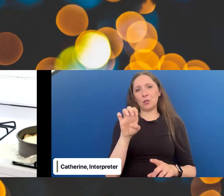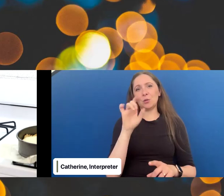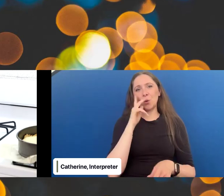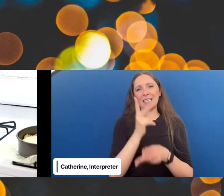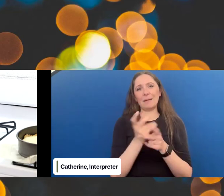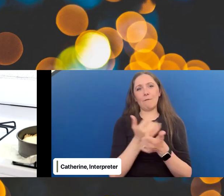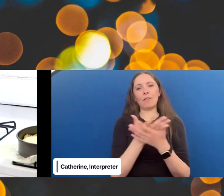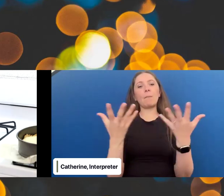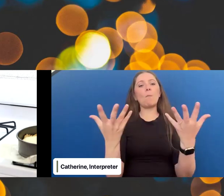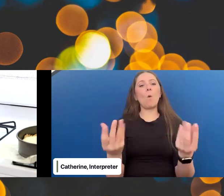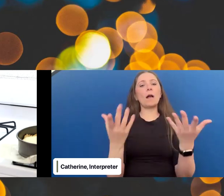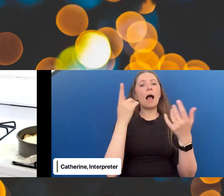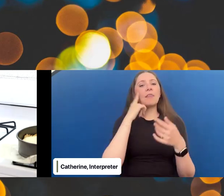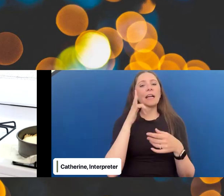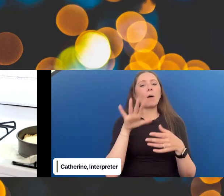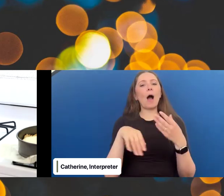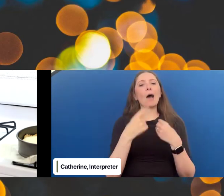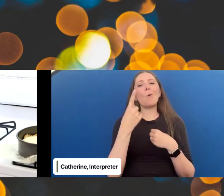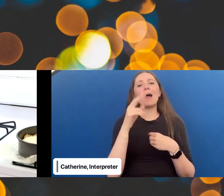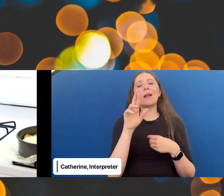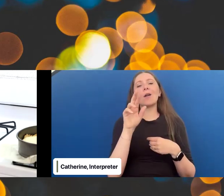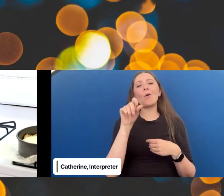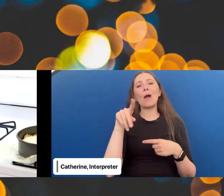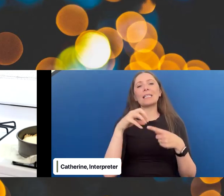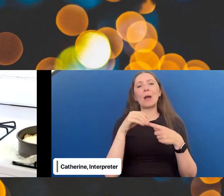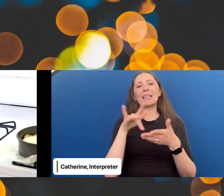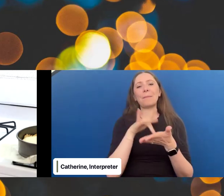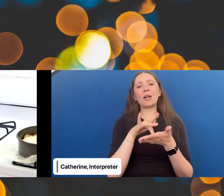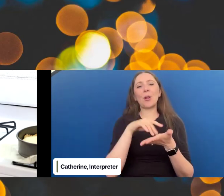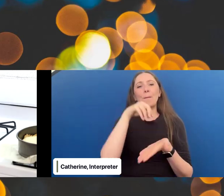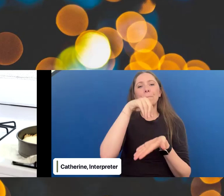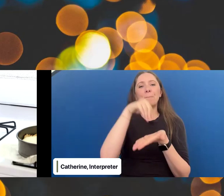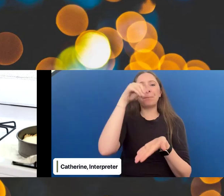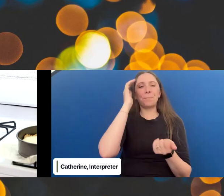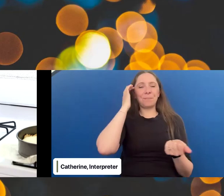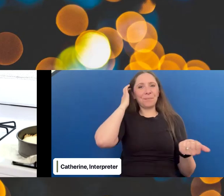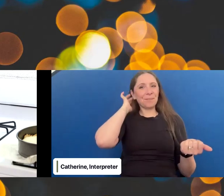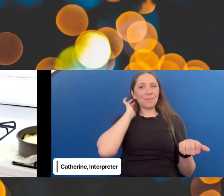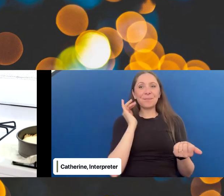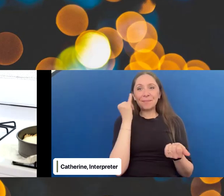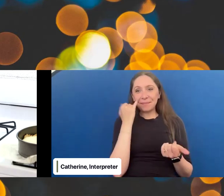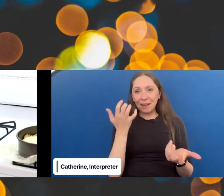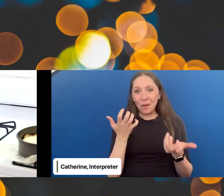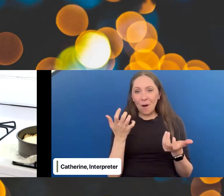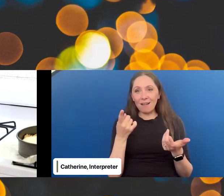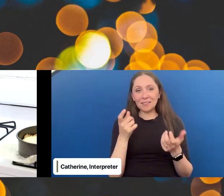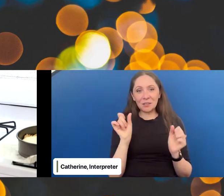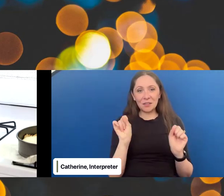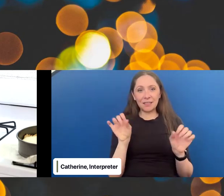moist. And I think I'm just going to put a raspberry in the middle to connect everybody. And if you want, you can